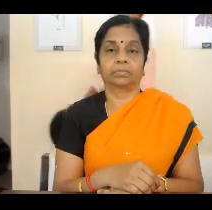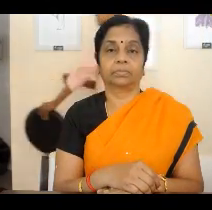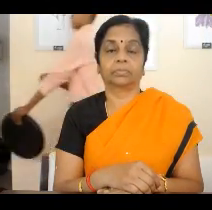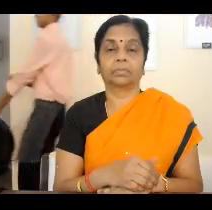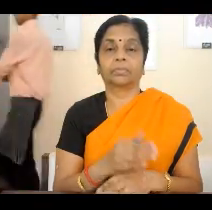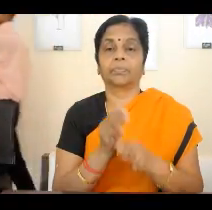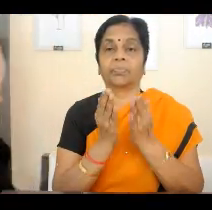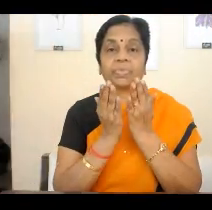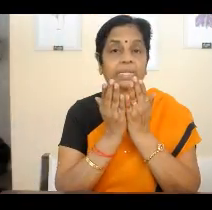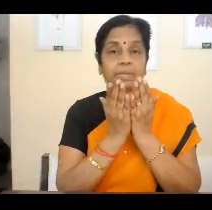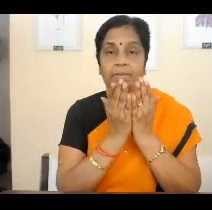Education,